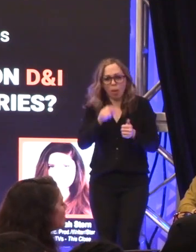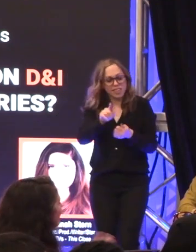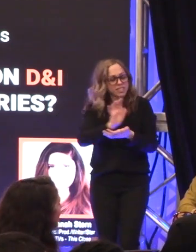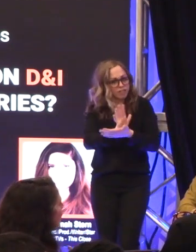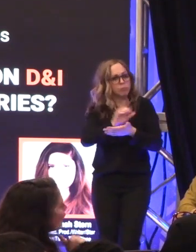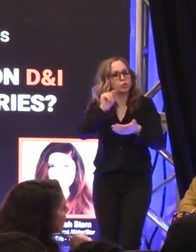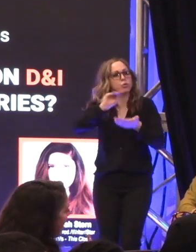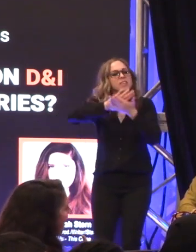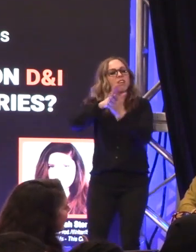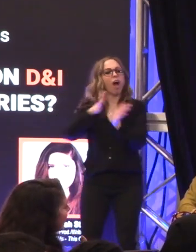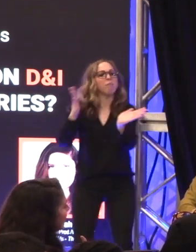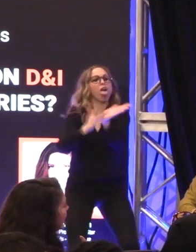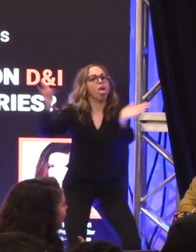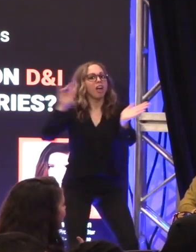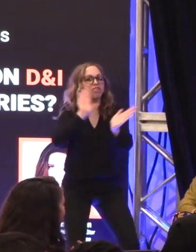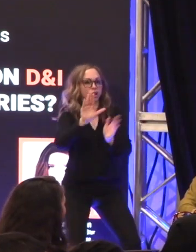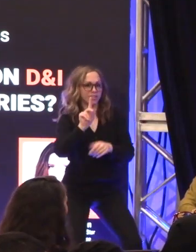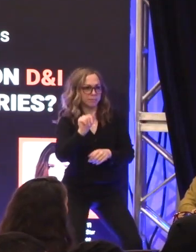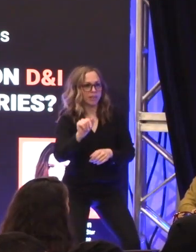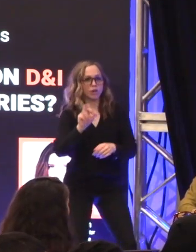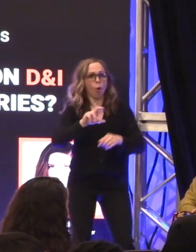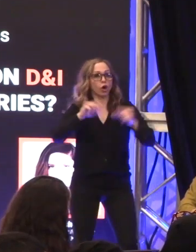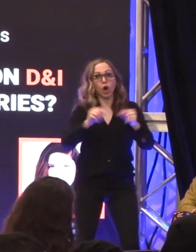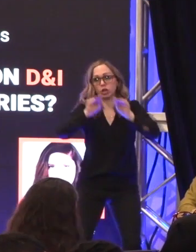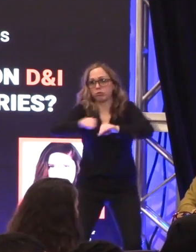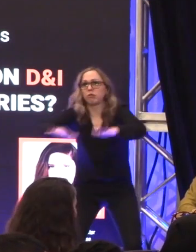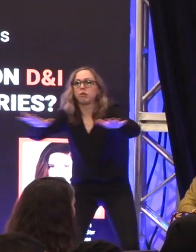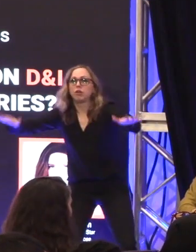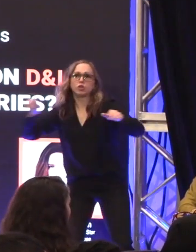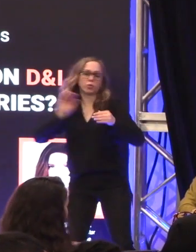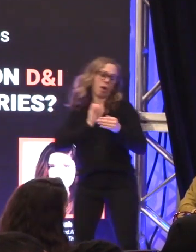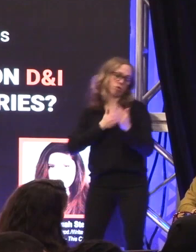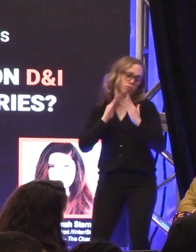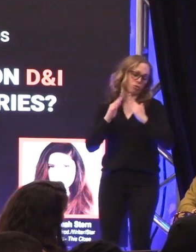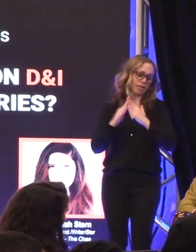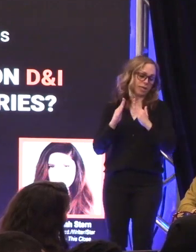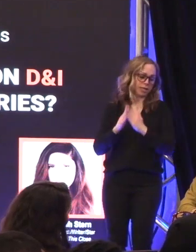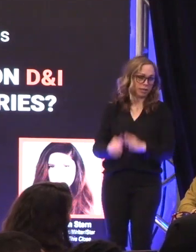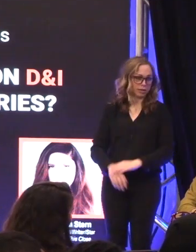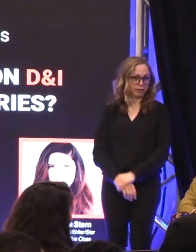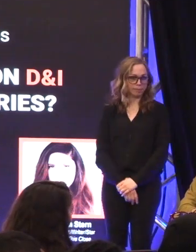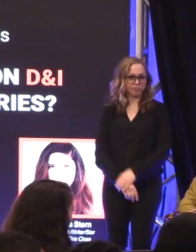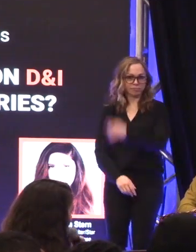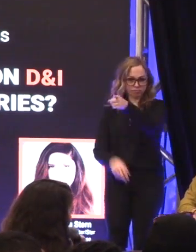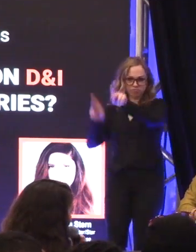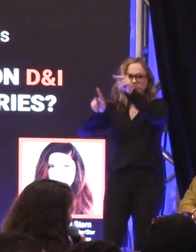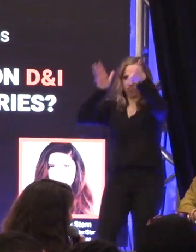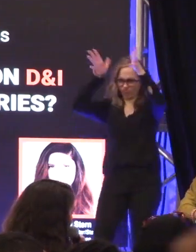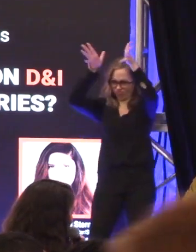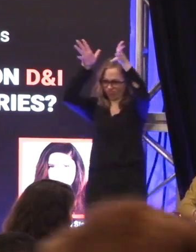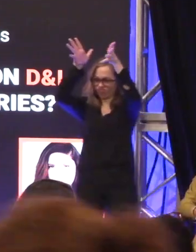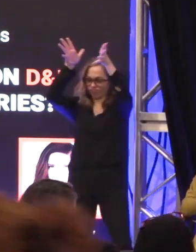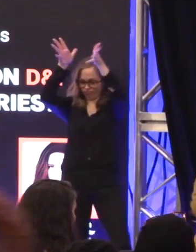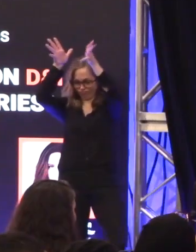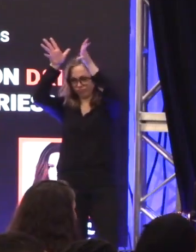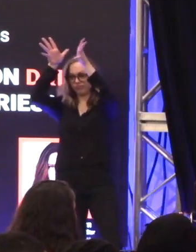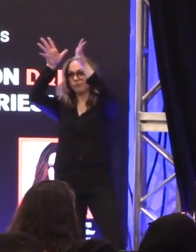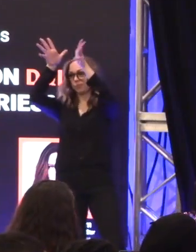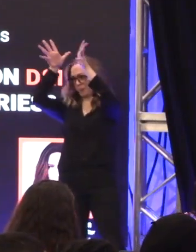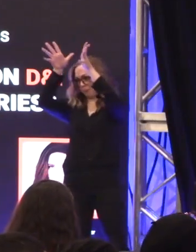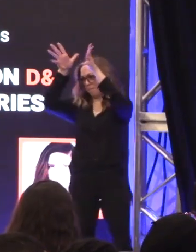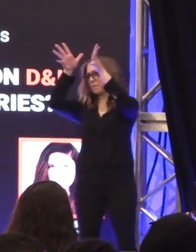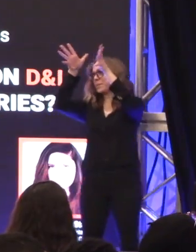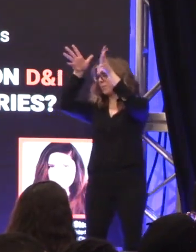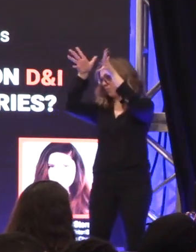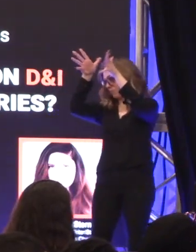that are exploitative or harmful to the rest of the community? Woo! Yes.